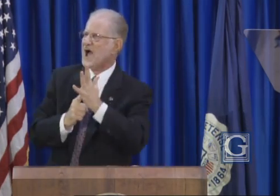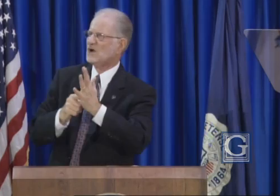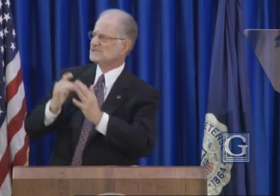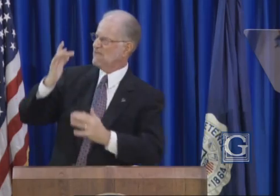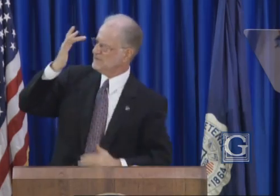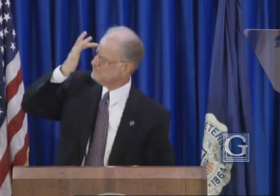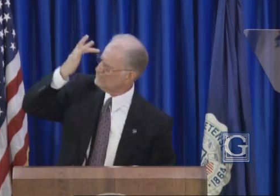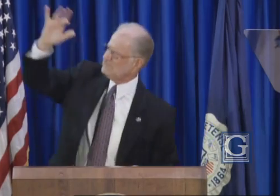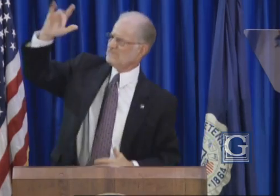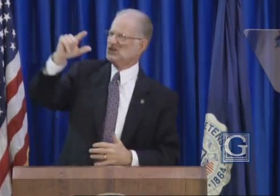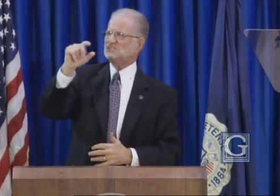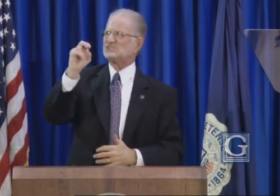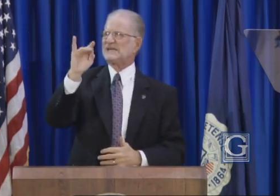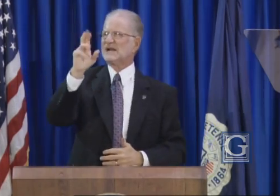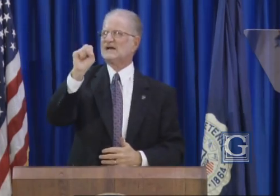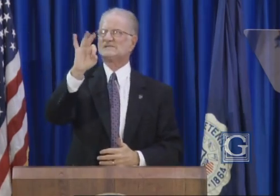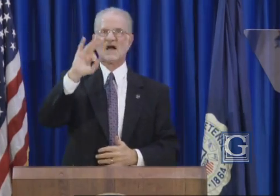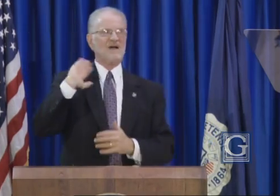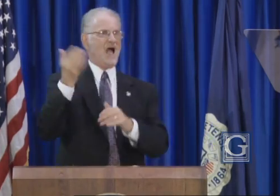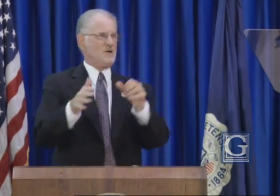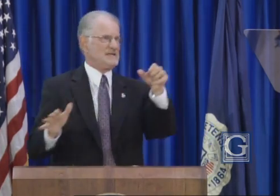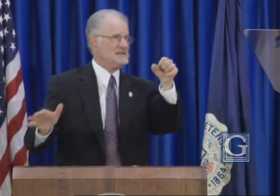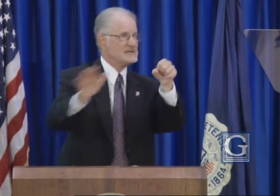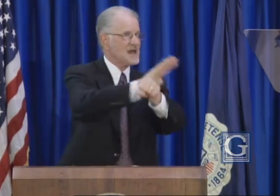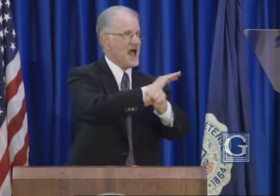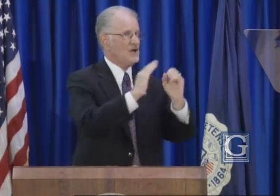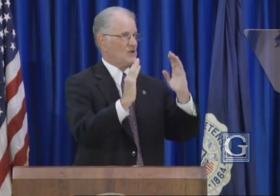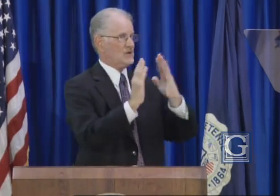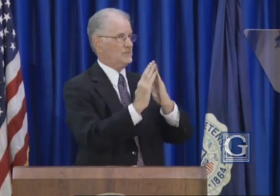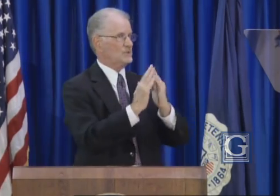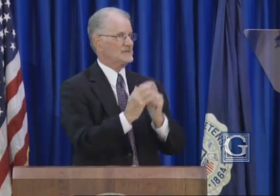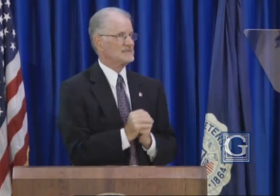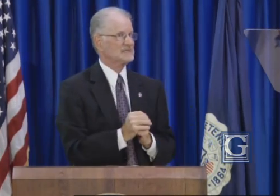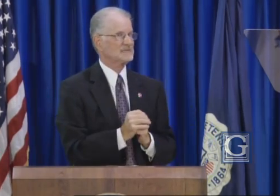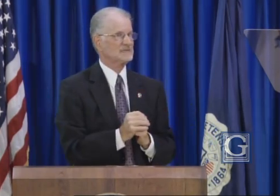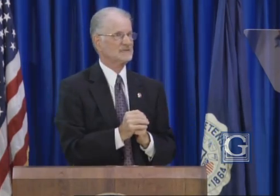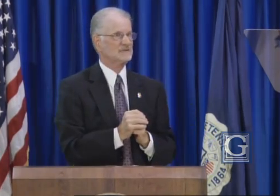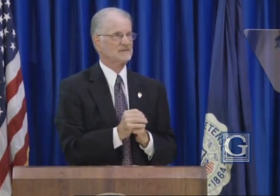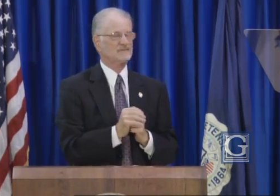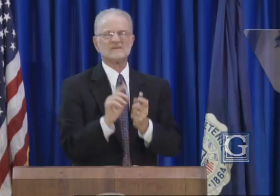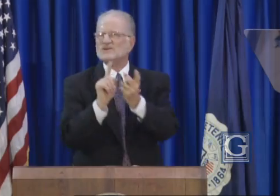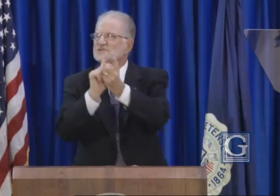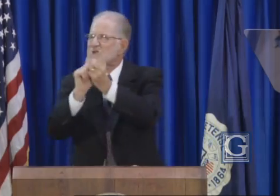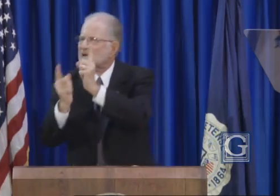Transformative innovation requires the genius of our entire community.